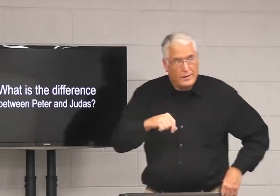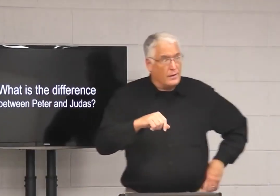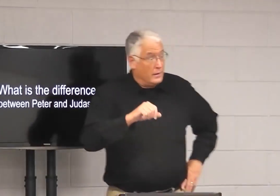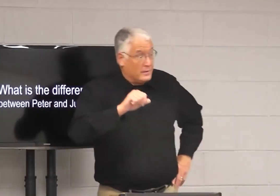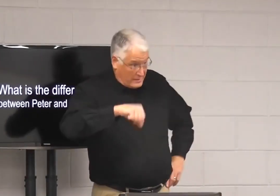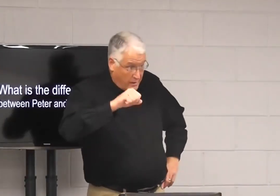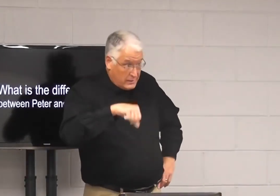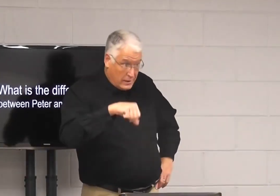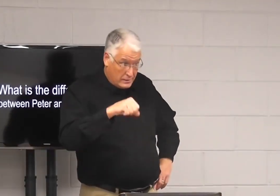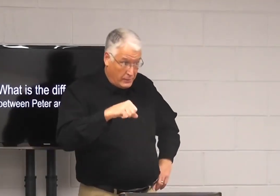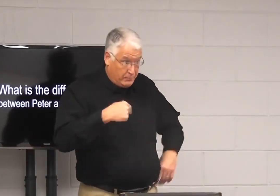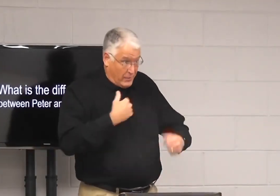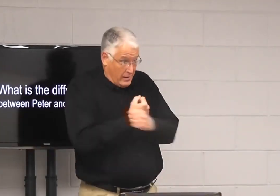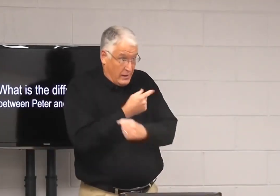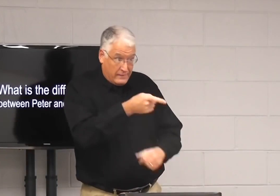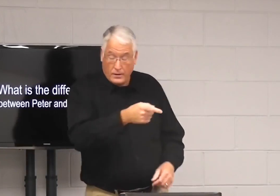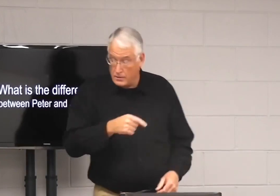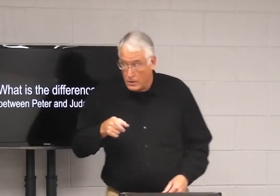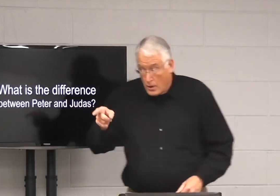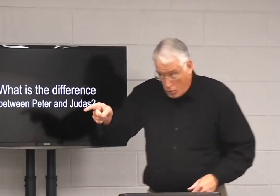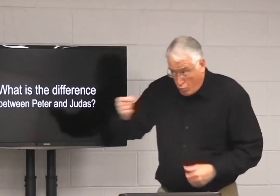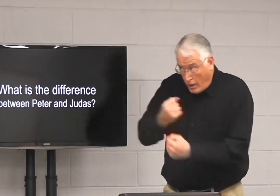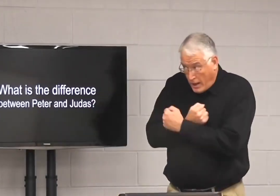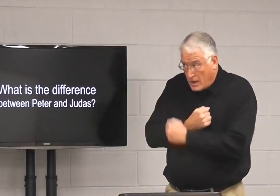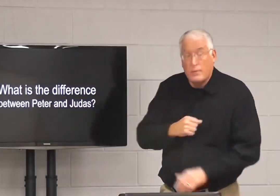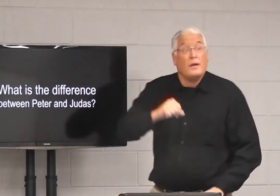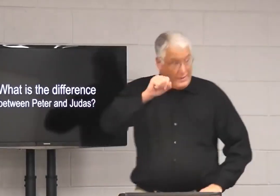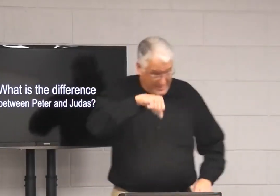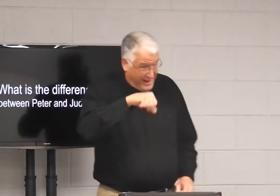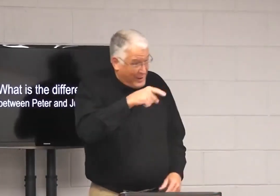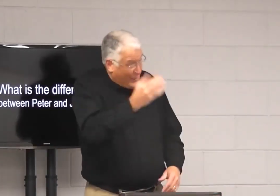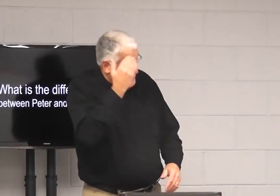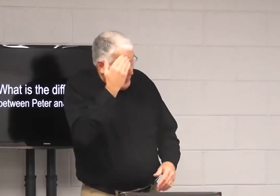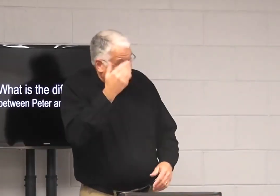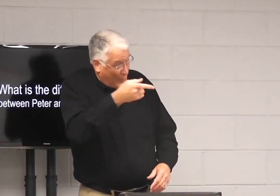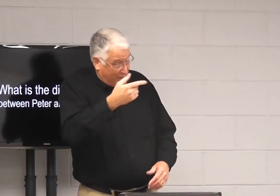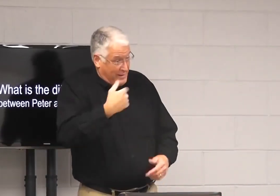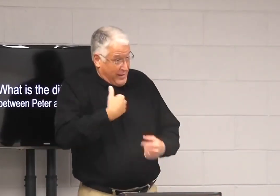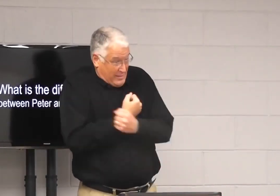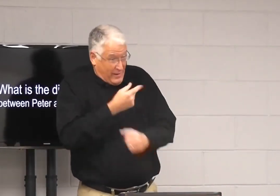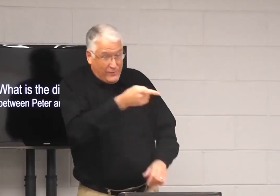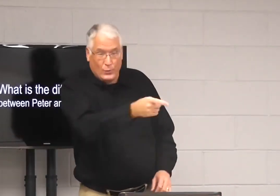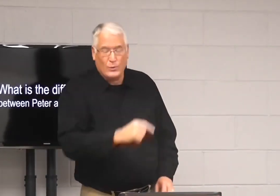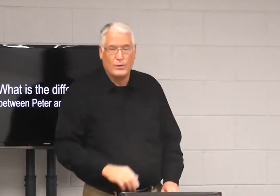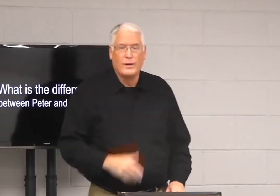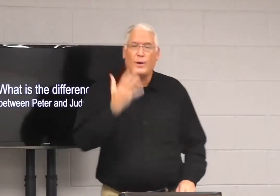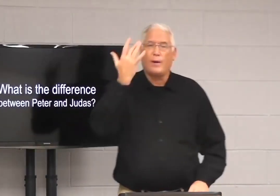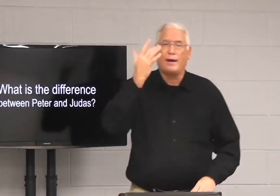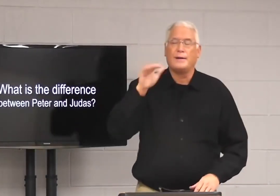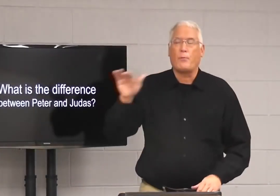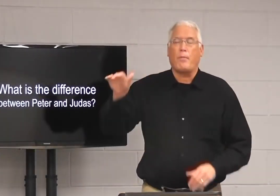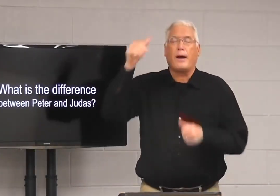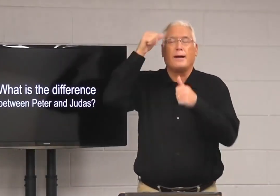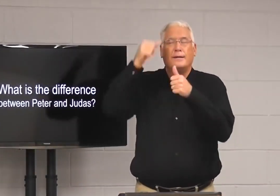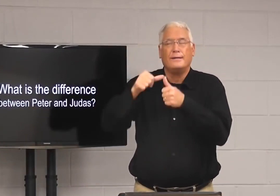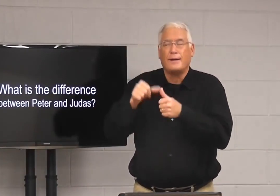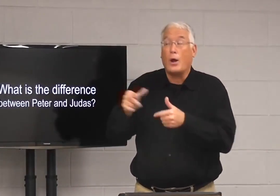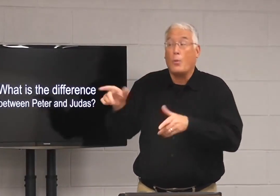me? Yes, I love you. You love me? Yes, you know that I love you. It is